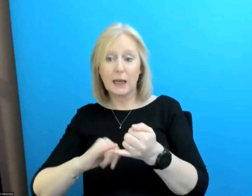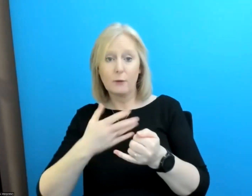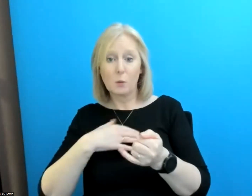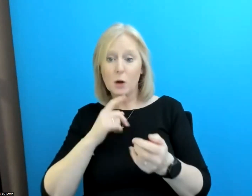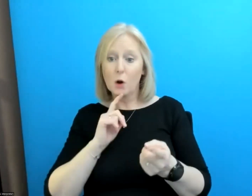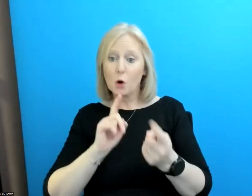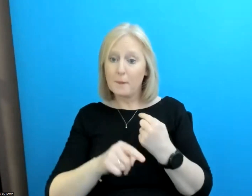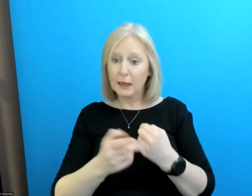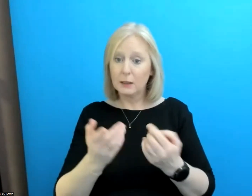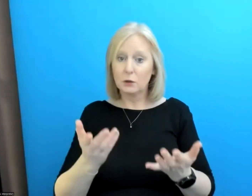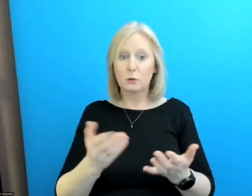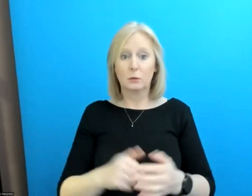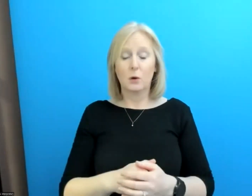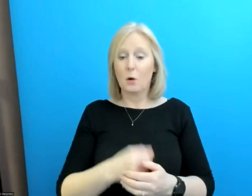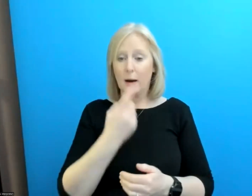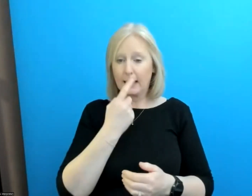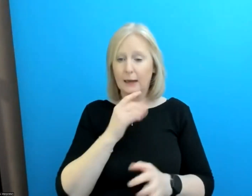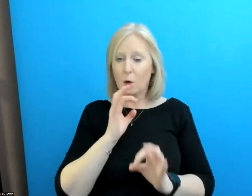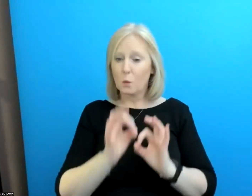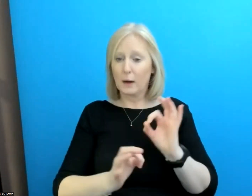or we can go into a question or two